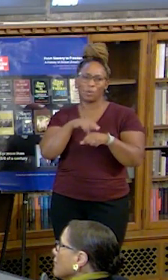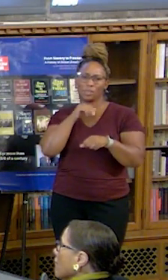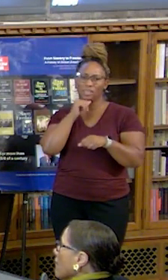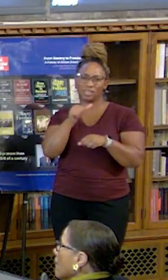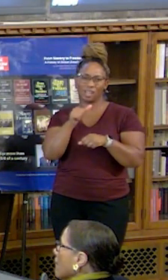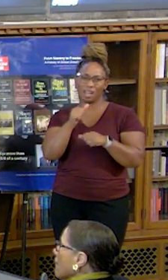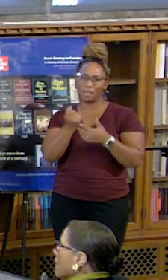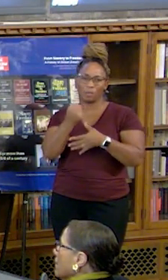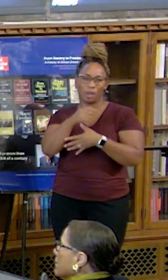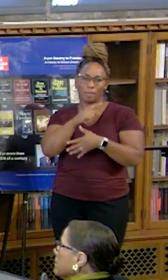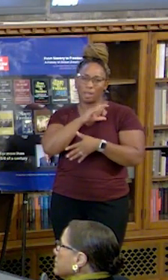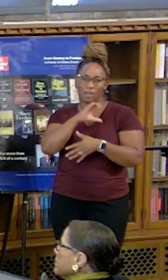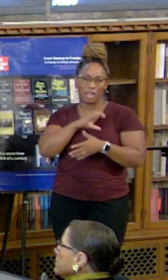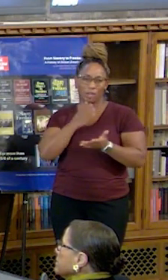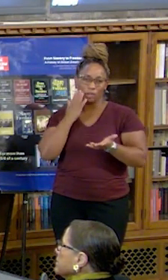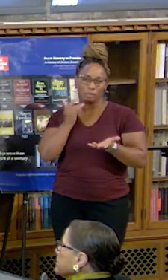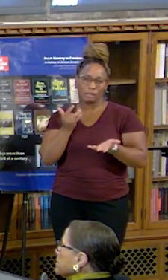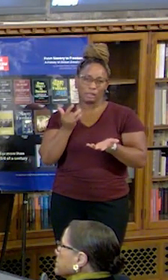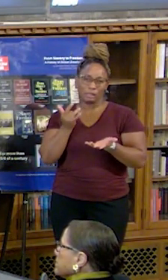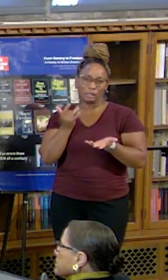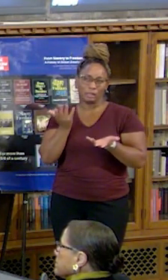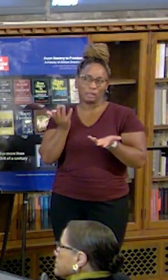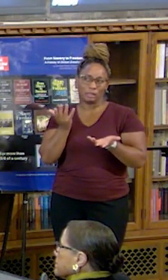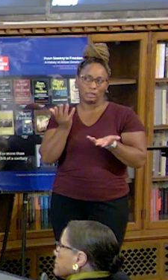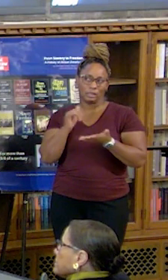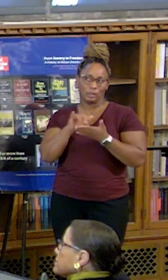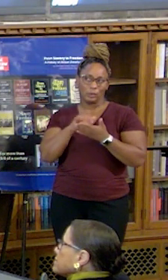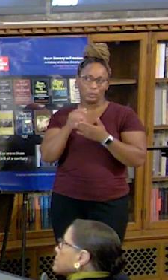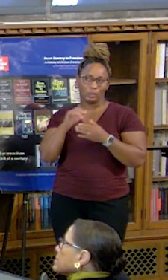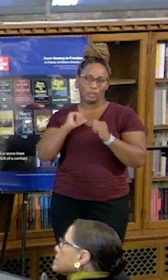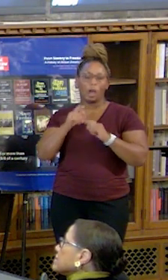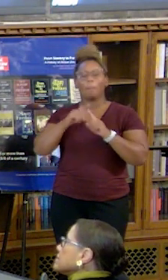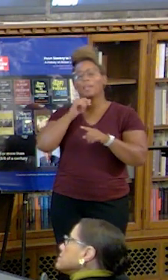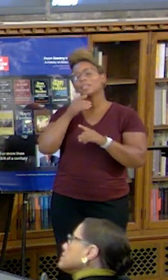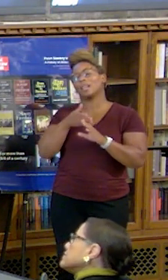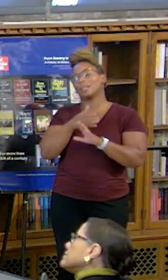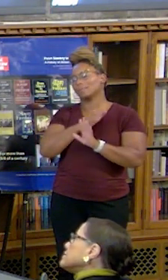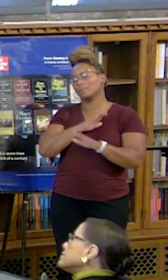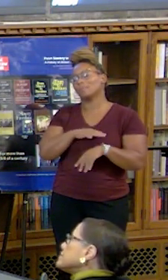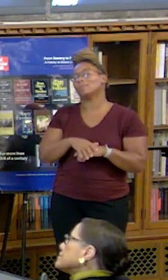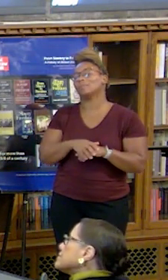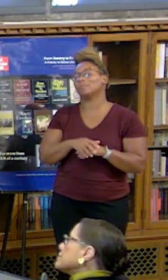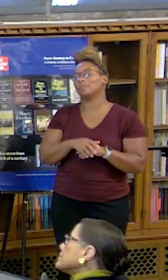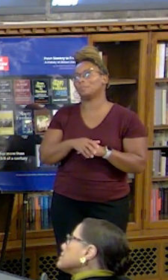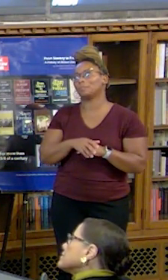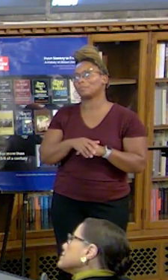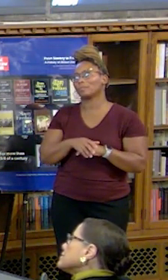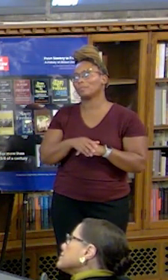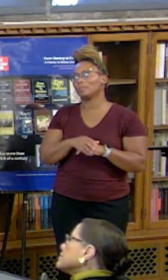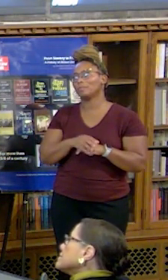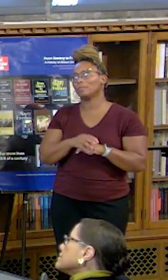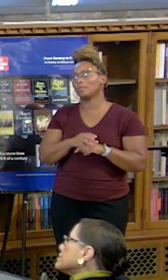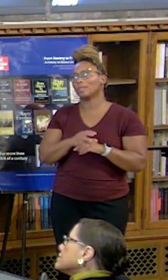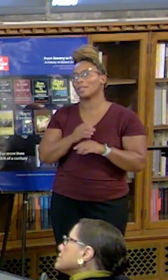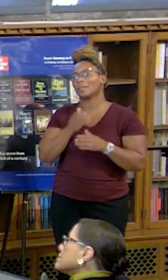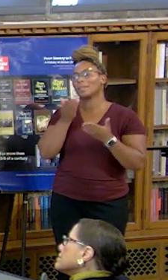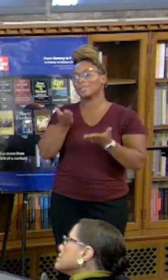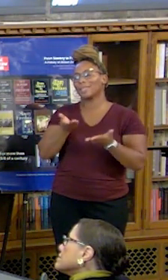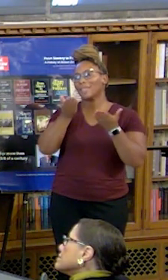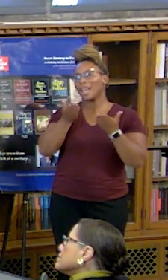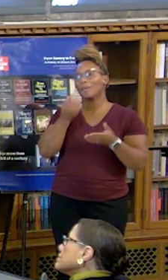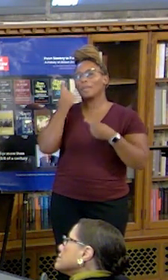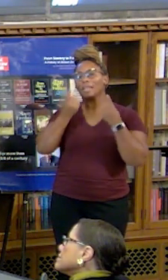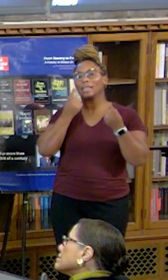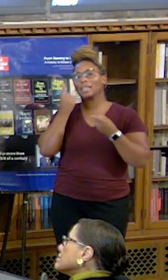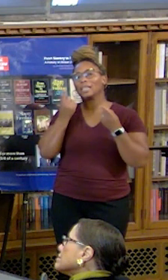Nots it's um that's not Euphoria but it is um but they're there and sort of